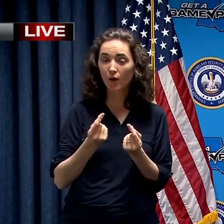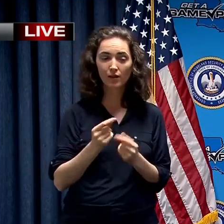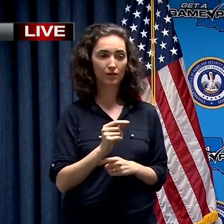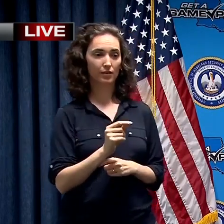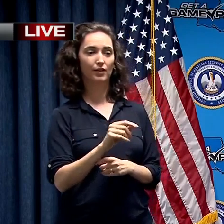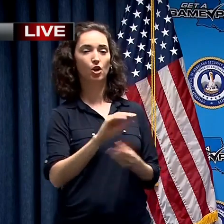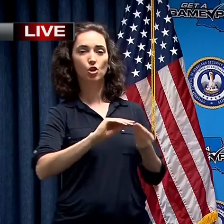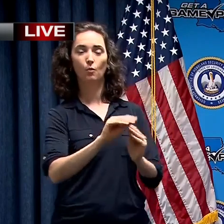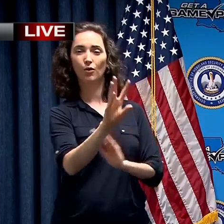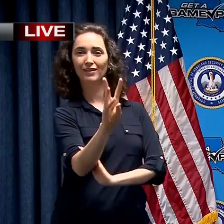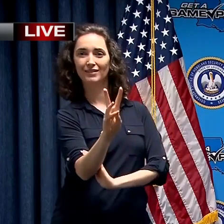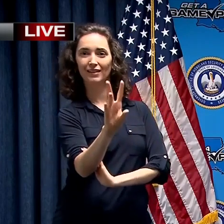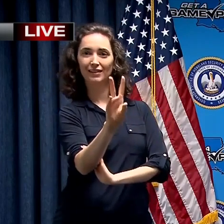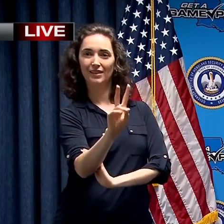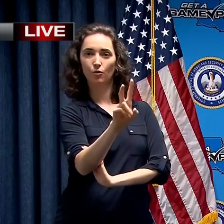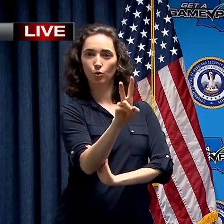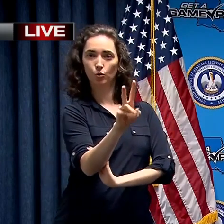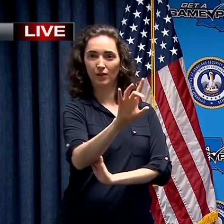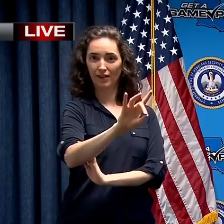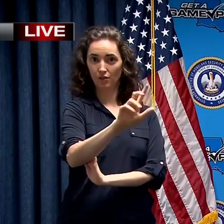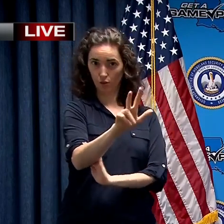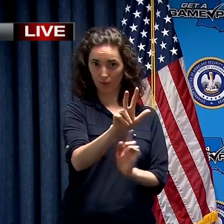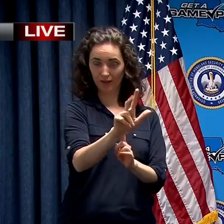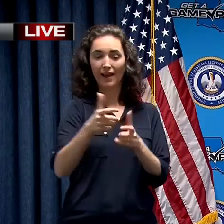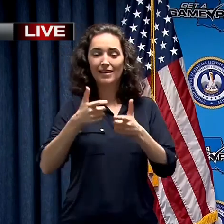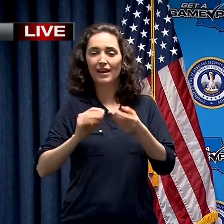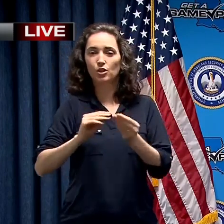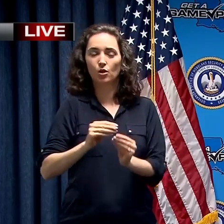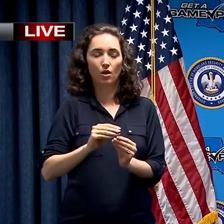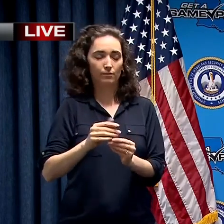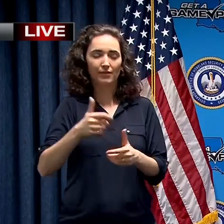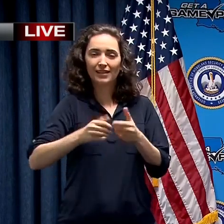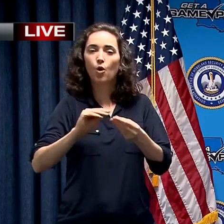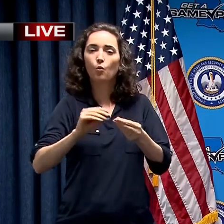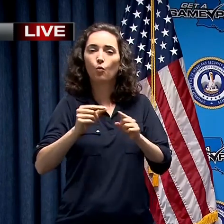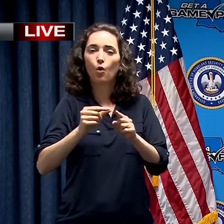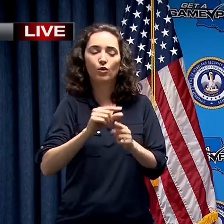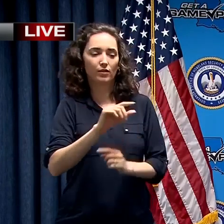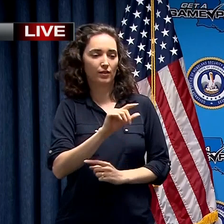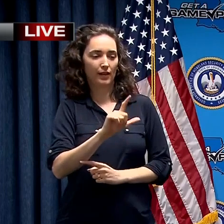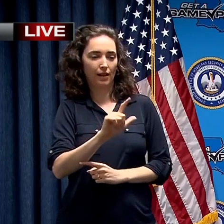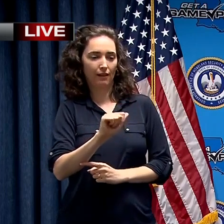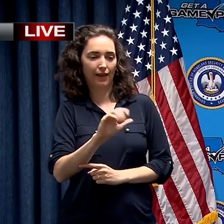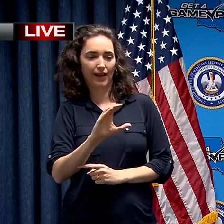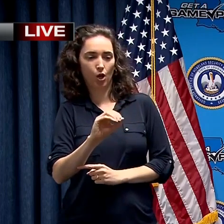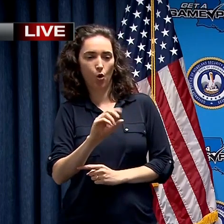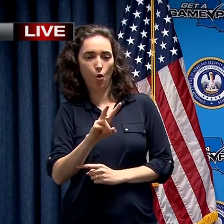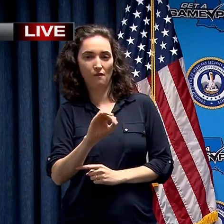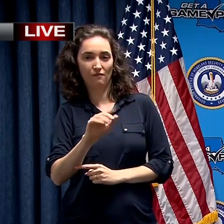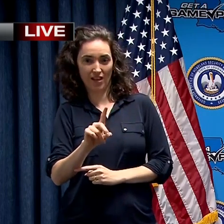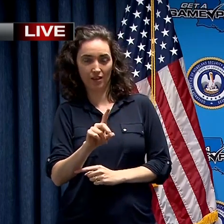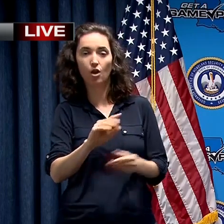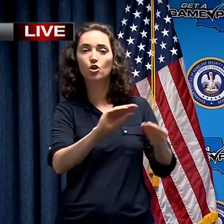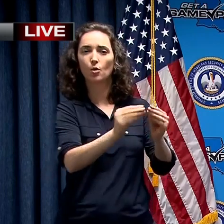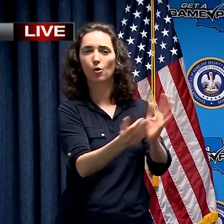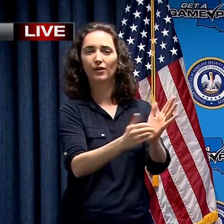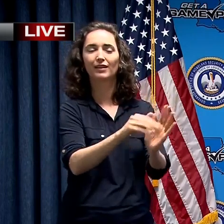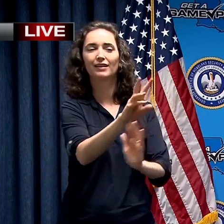to 67283. LA COVID to 67283. Already, more